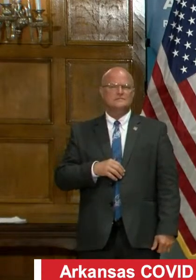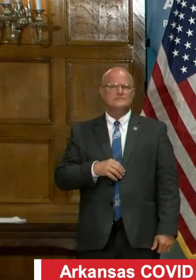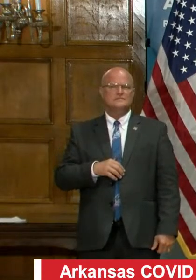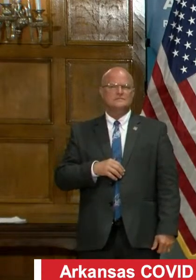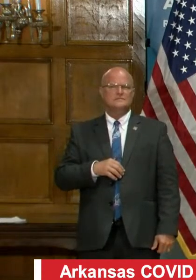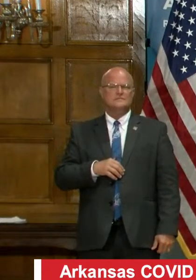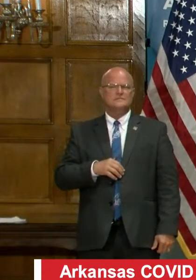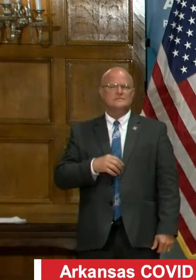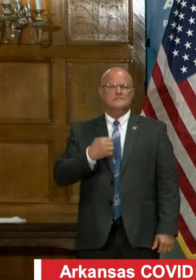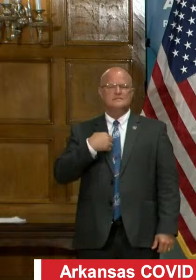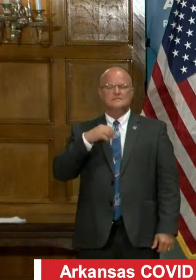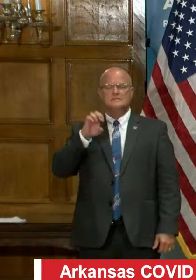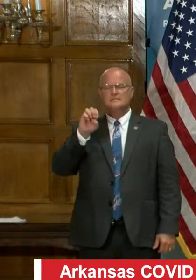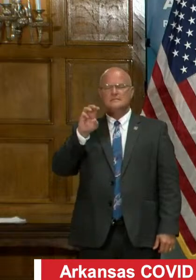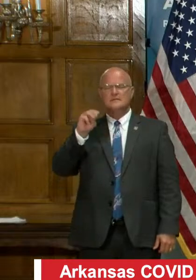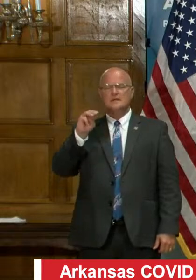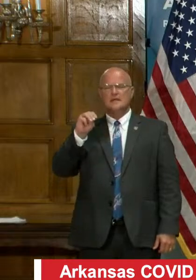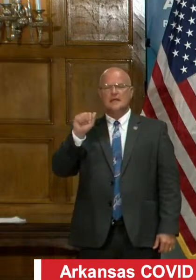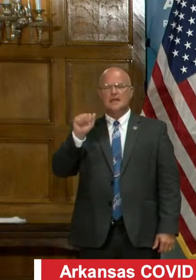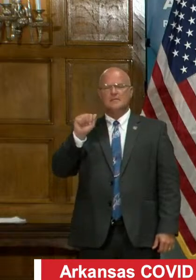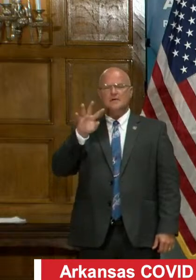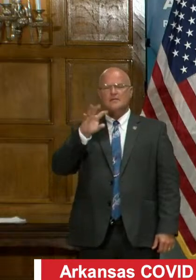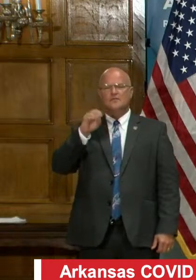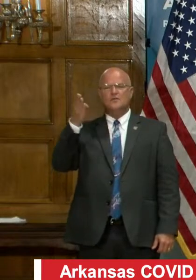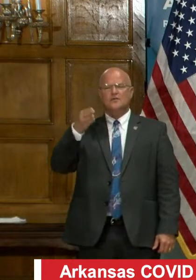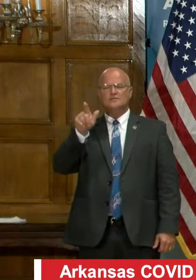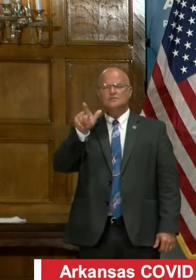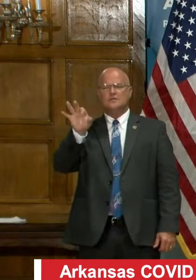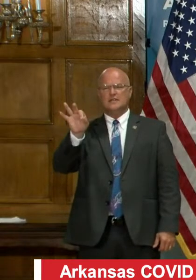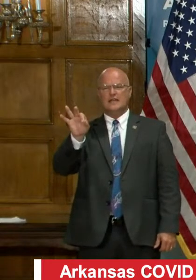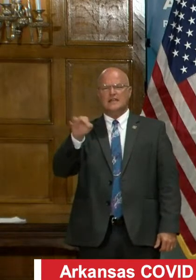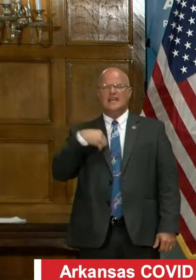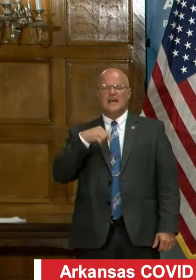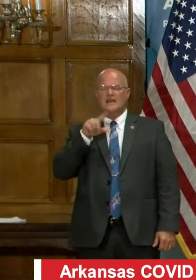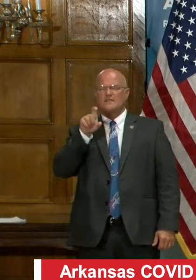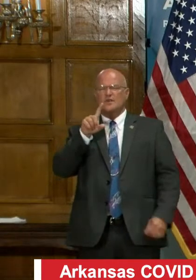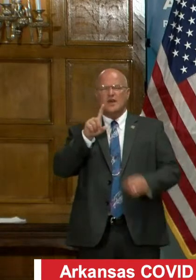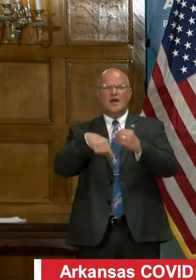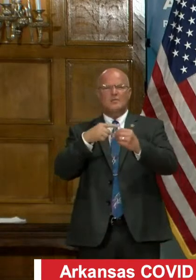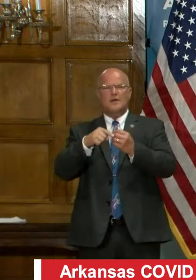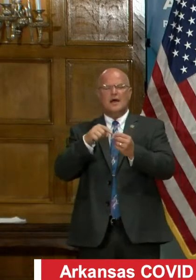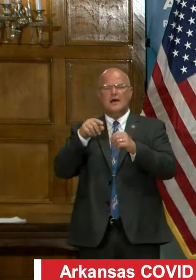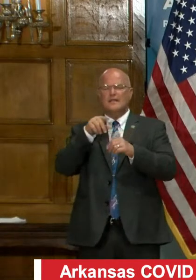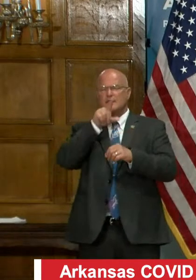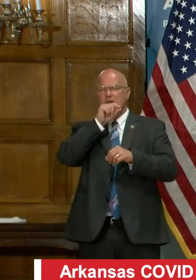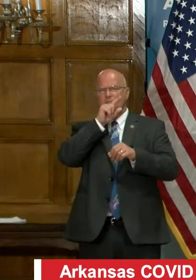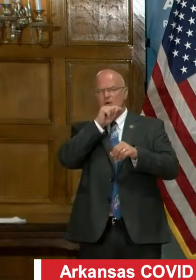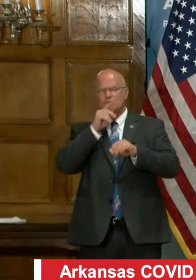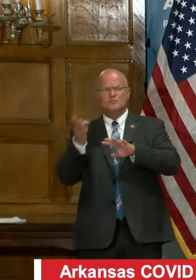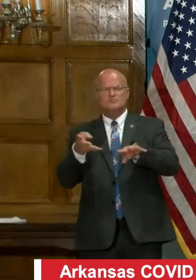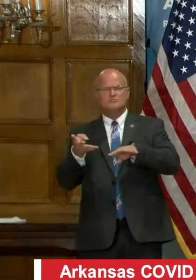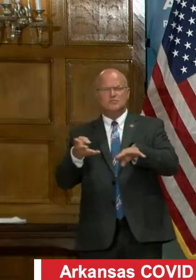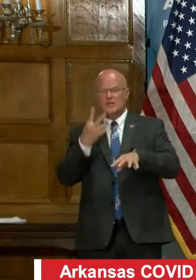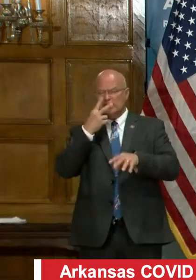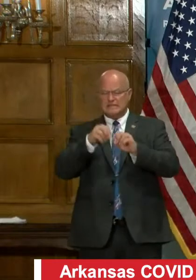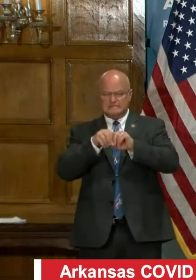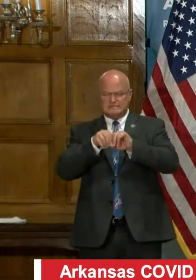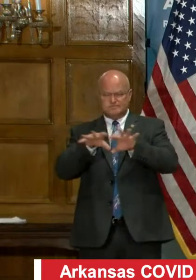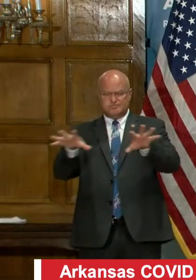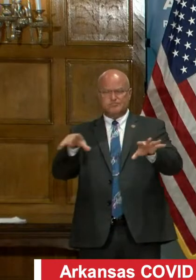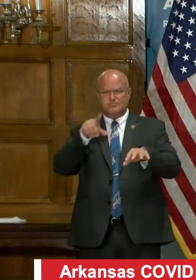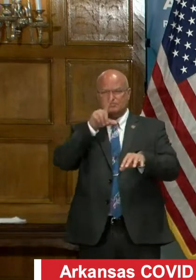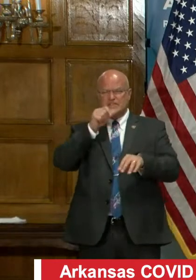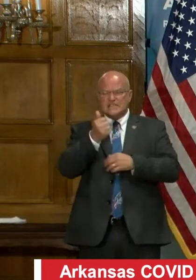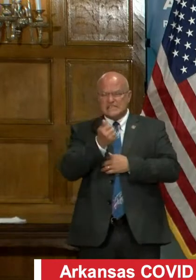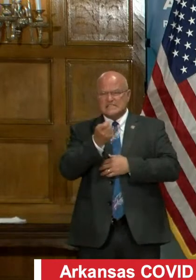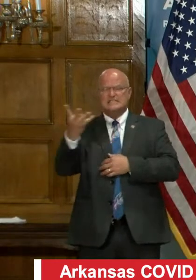Governor Hutchinson, this is Emma Clayburg with 4029 News. I actually have a couple questions about the poultry plants. We've seen outbreaks of COVID-19